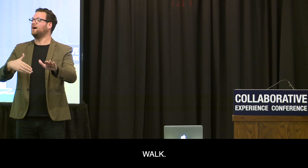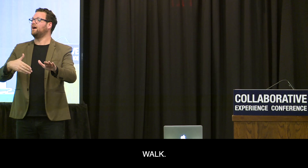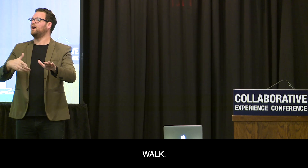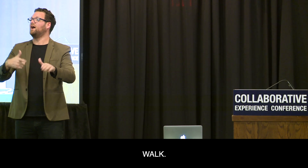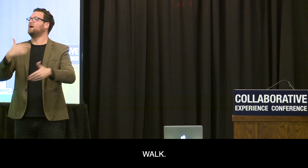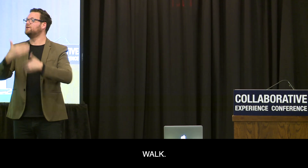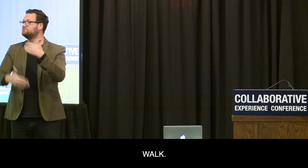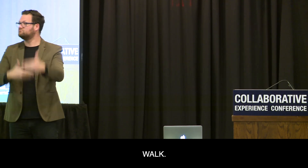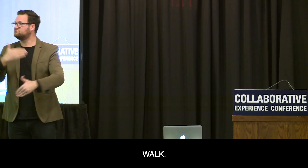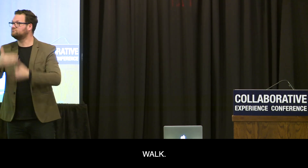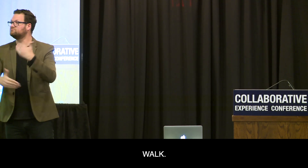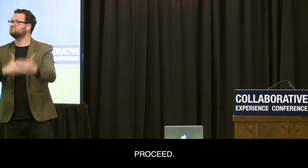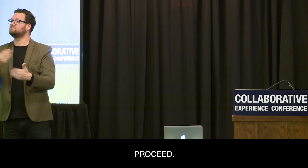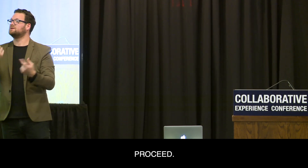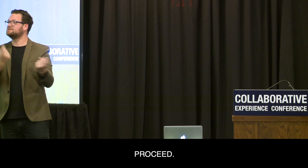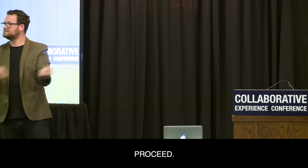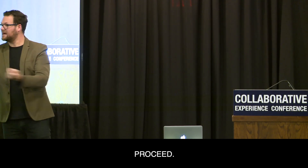walk, proceed,